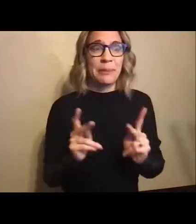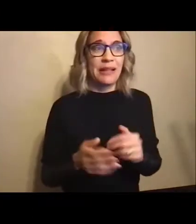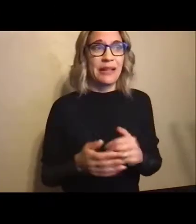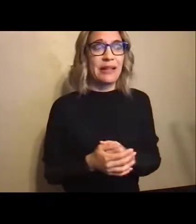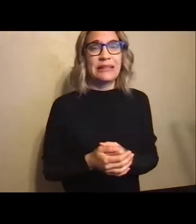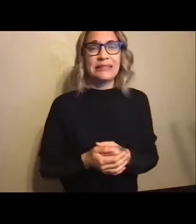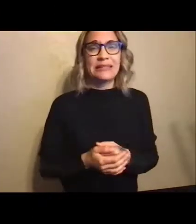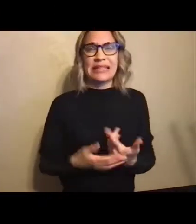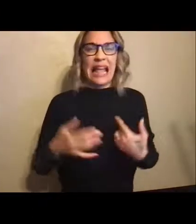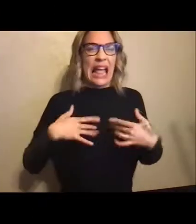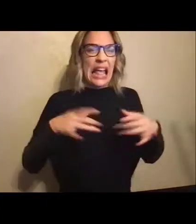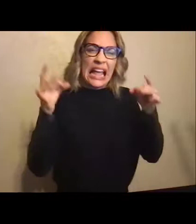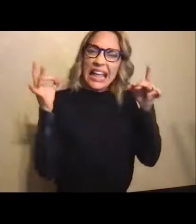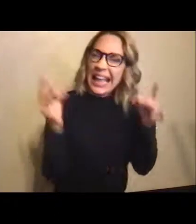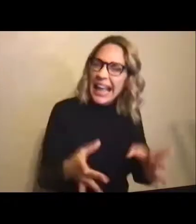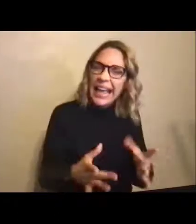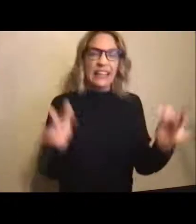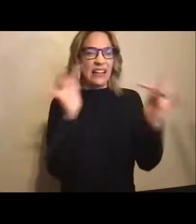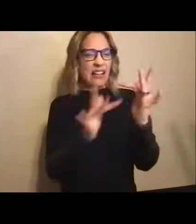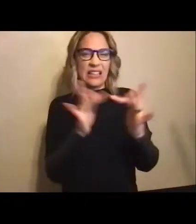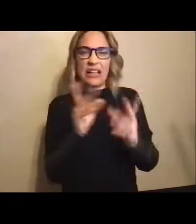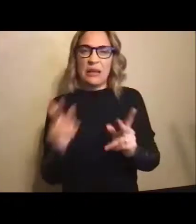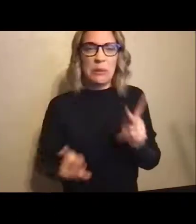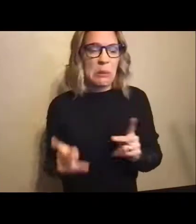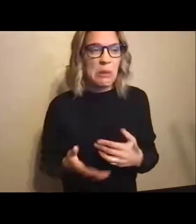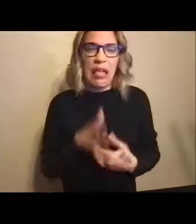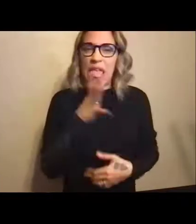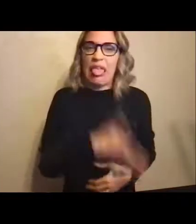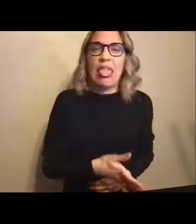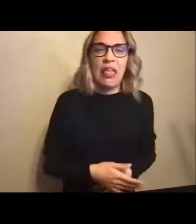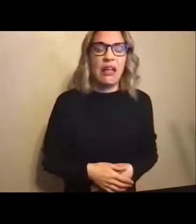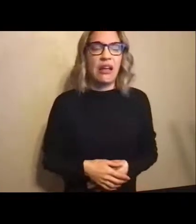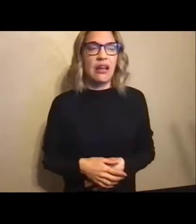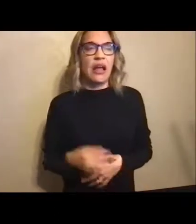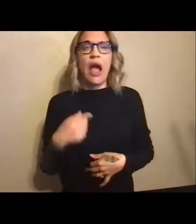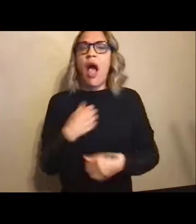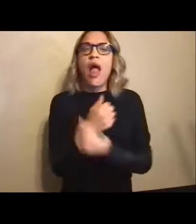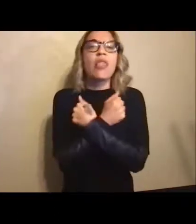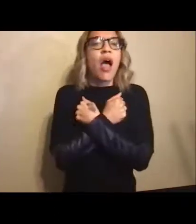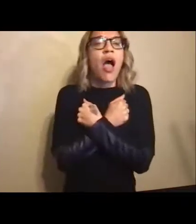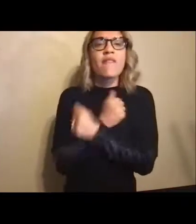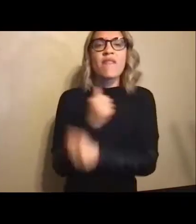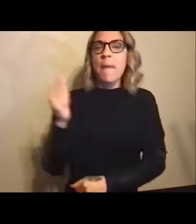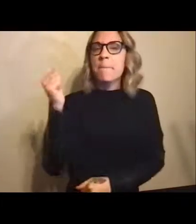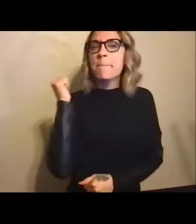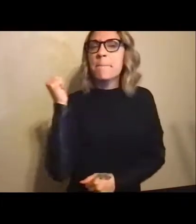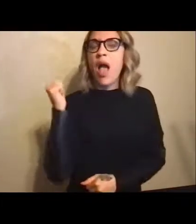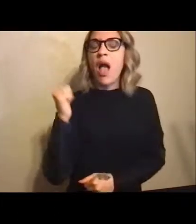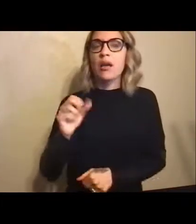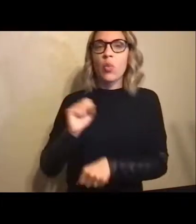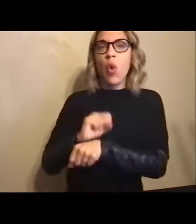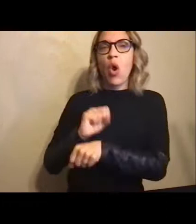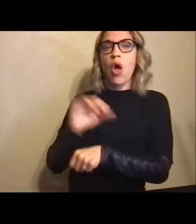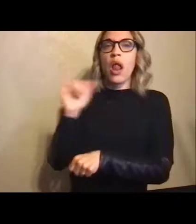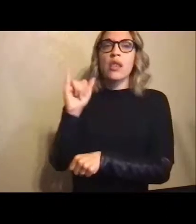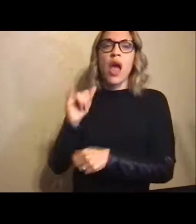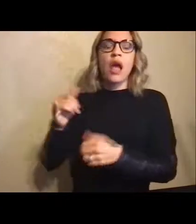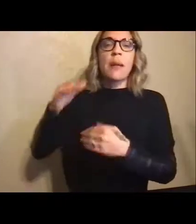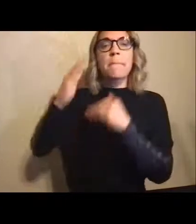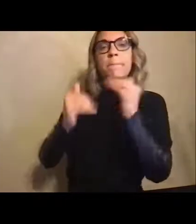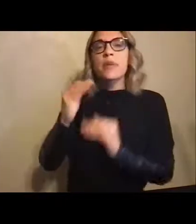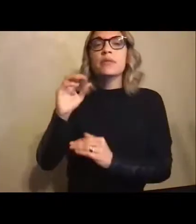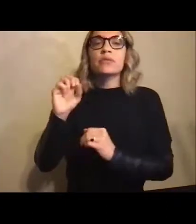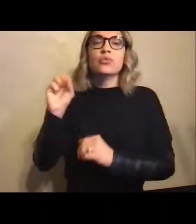Maybe you hate contacting people. You hate reaching out, doing that initial contact.